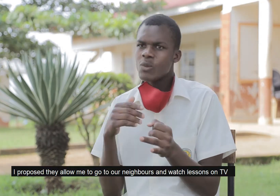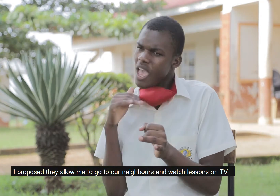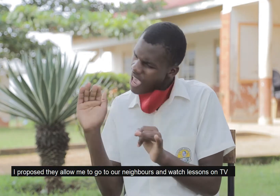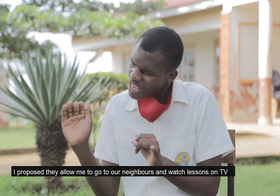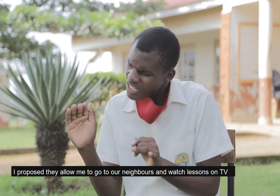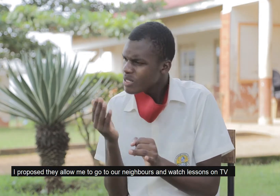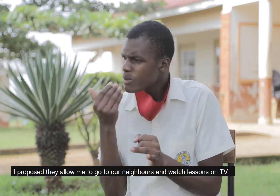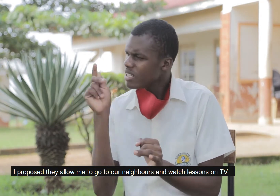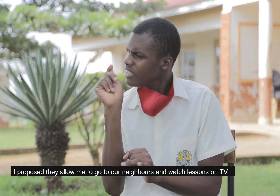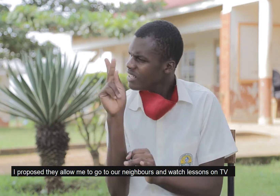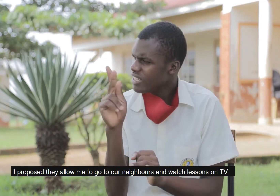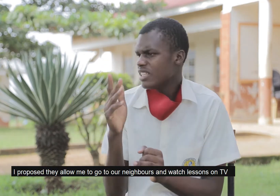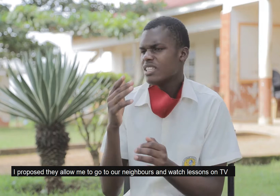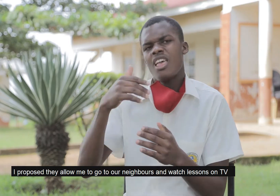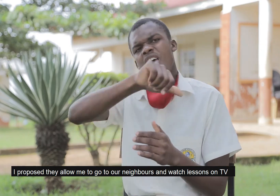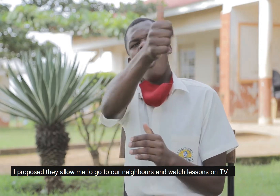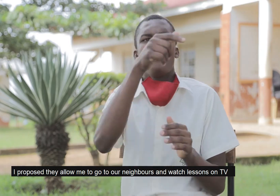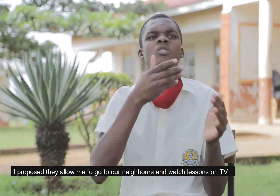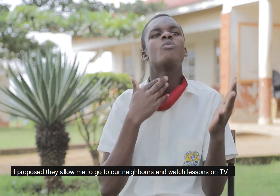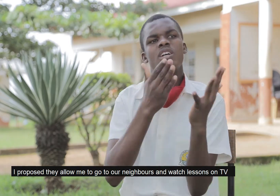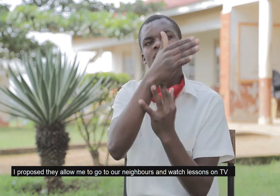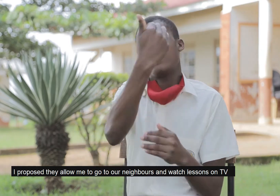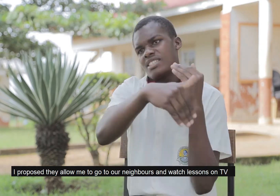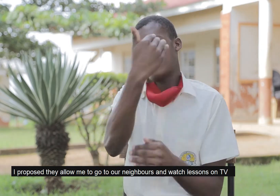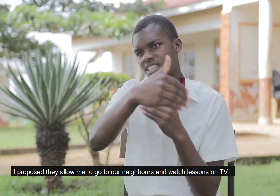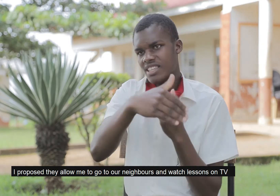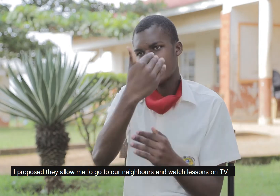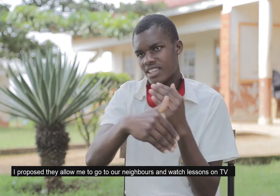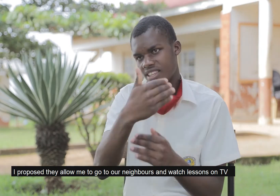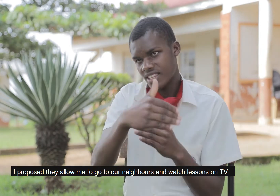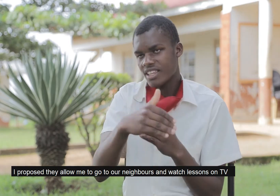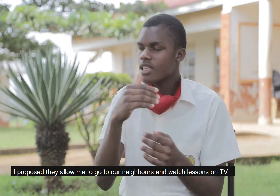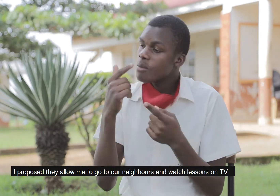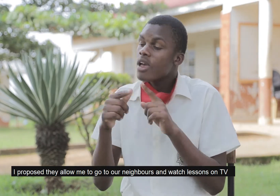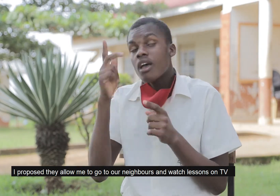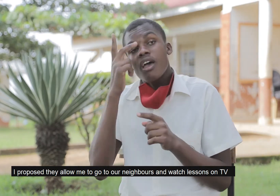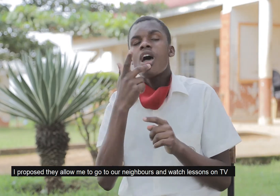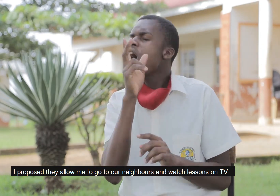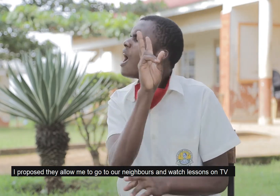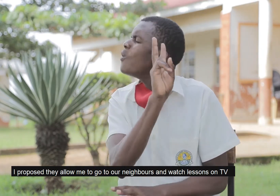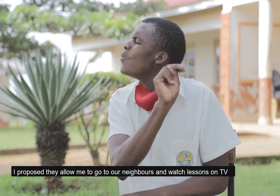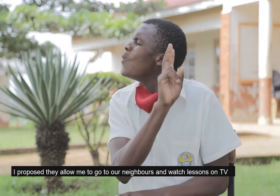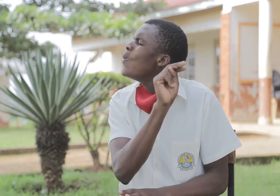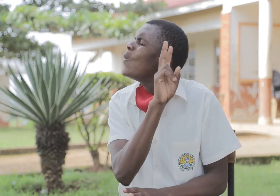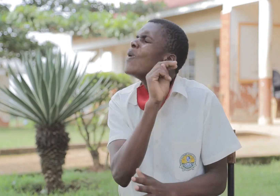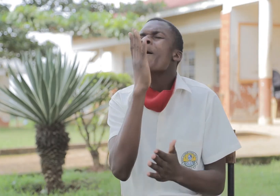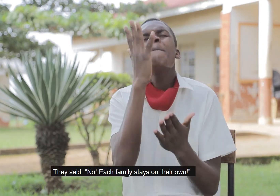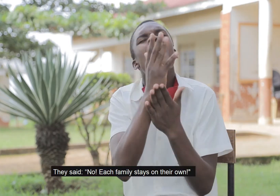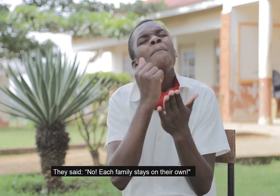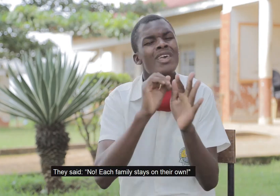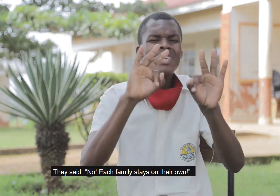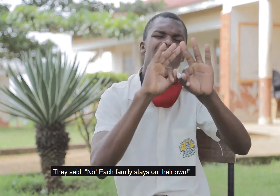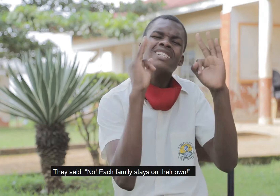I proposed they allow me to go to our neighbors and watch lessons on TV. They said,